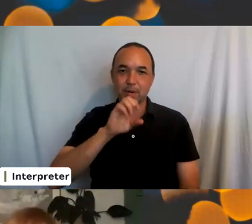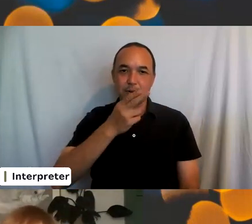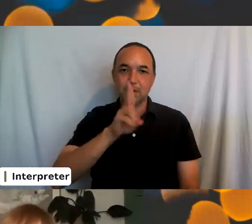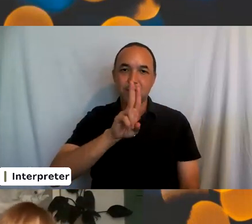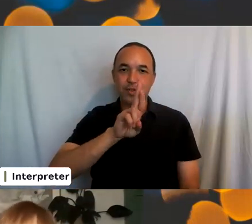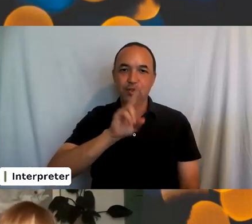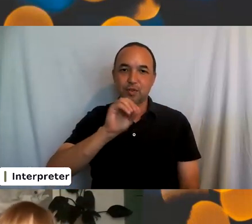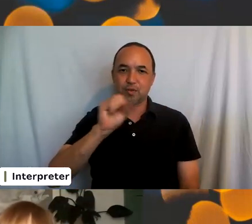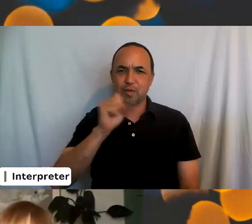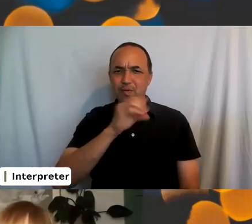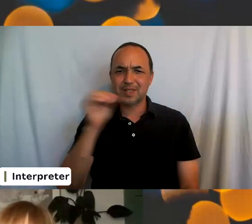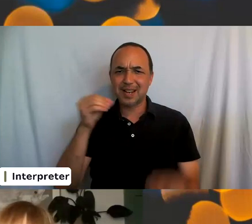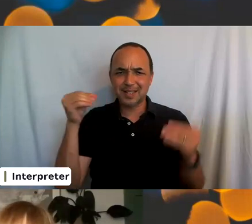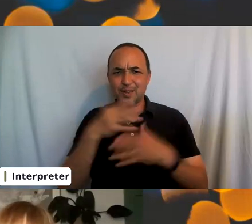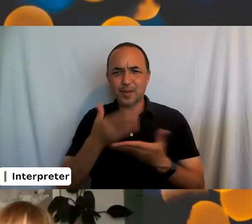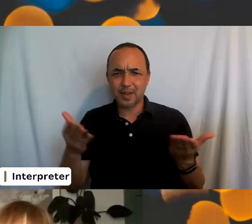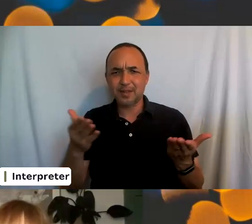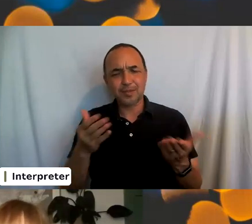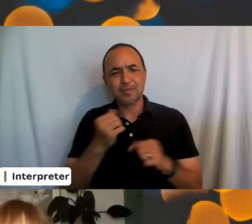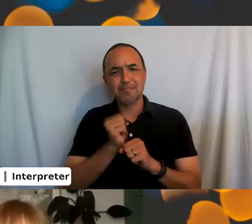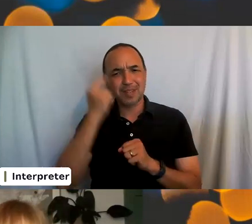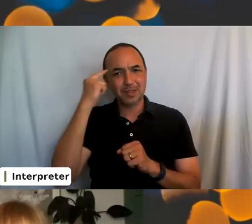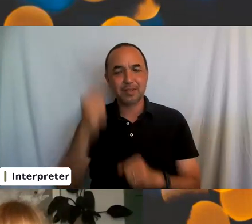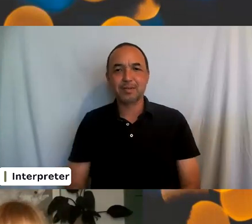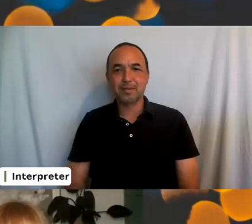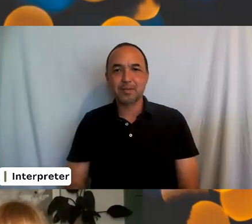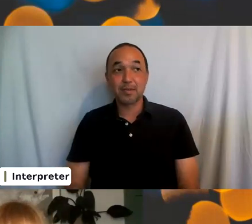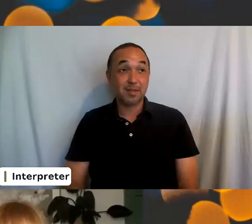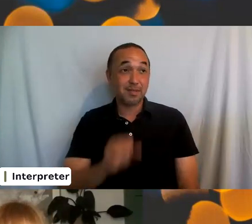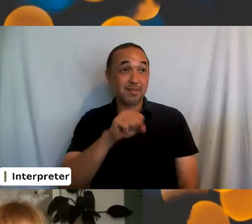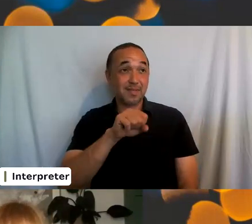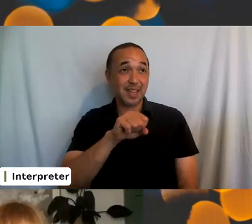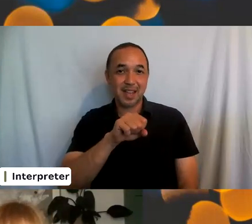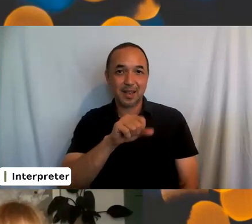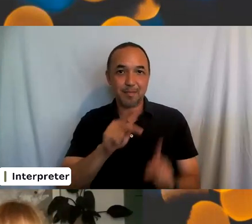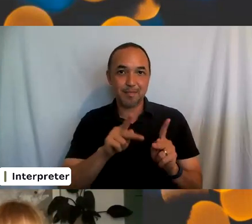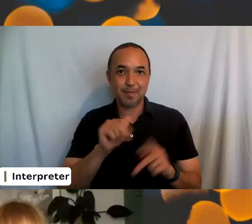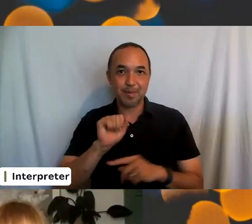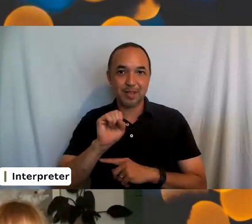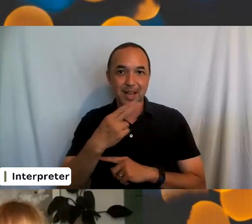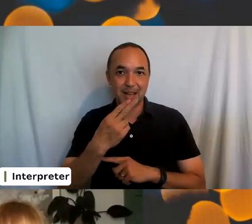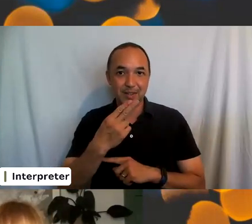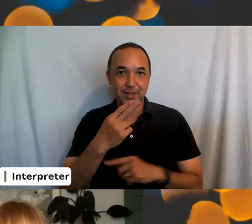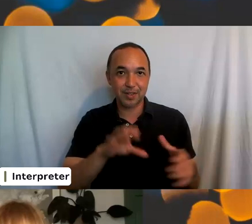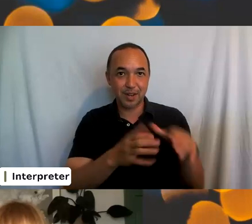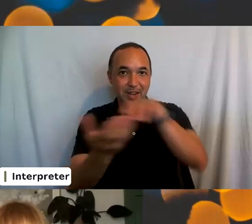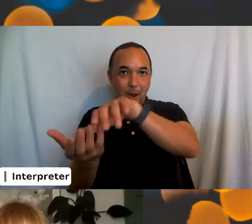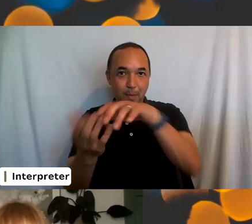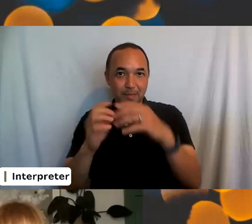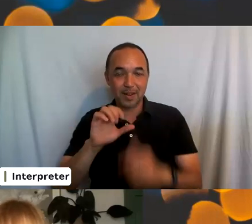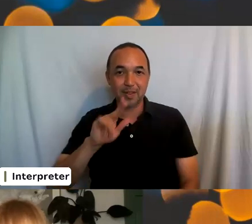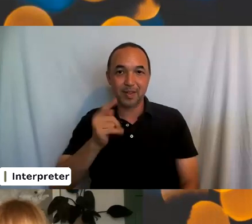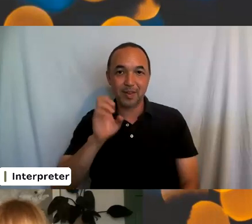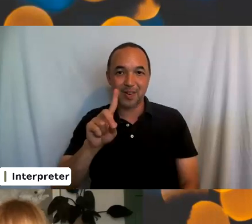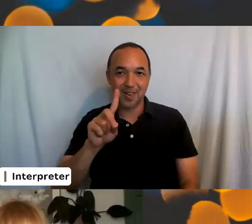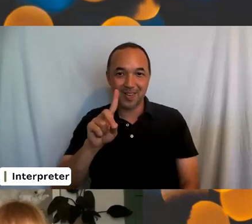things just makes sense to me. Well, yeah. I mean, they dump people's ashes in Haunted Mansion all the time. There's a code for it. They have to shut it